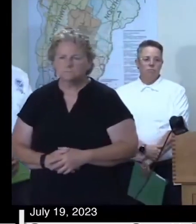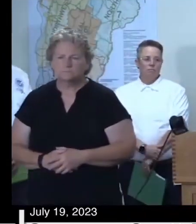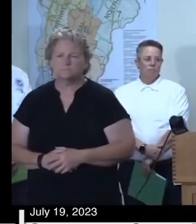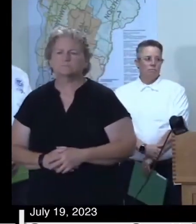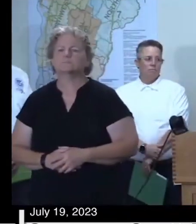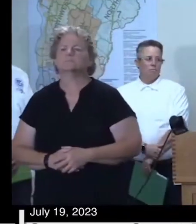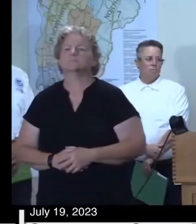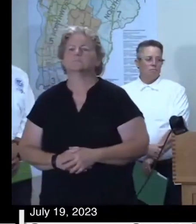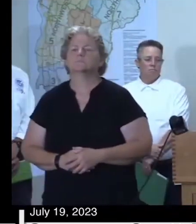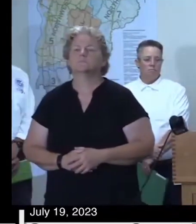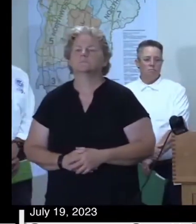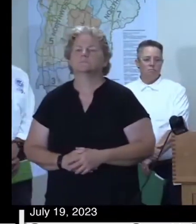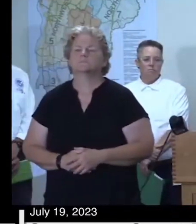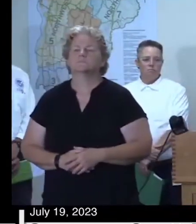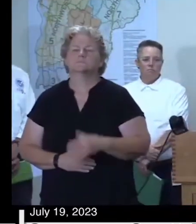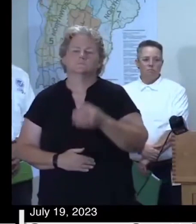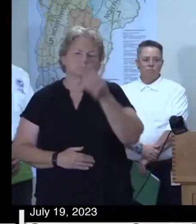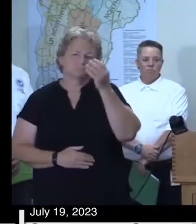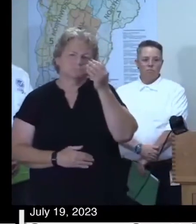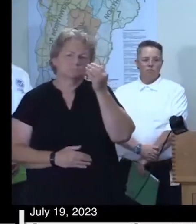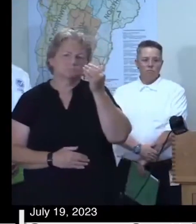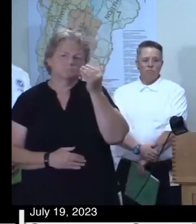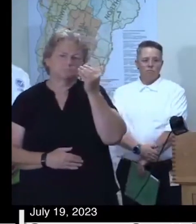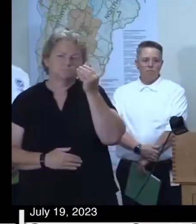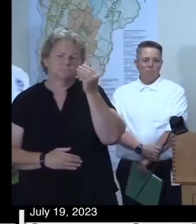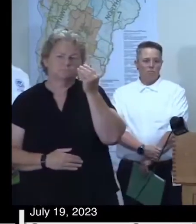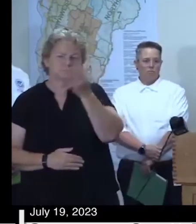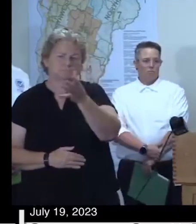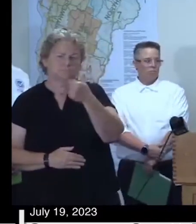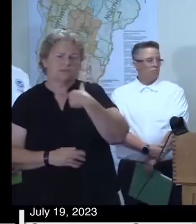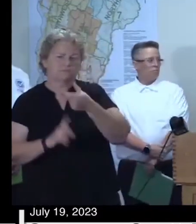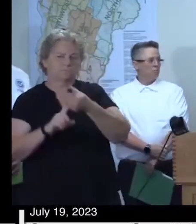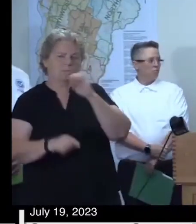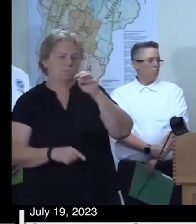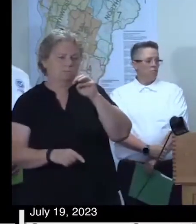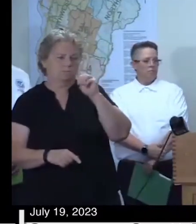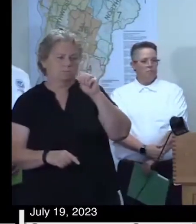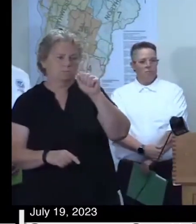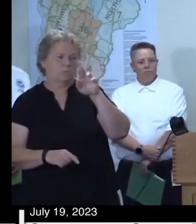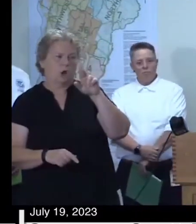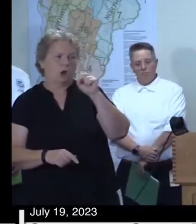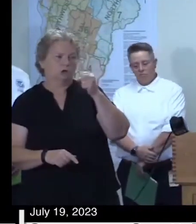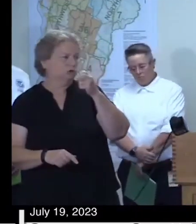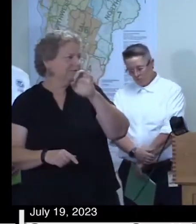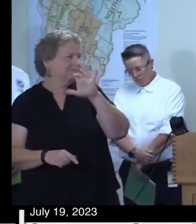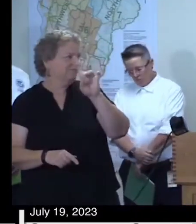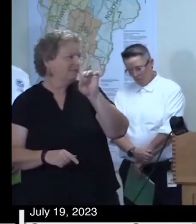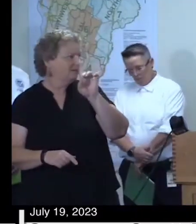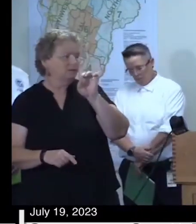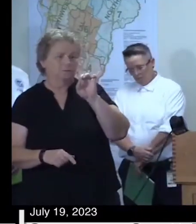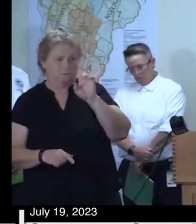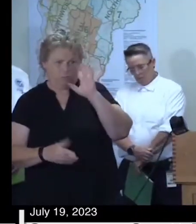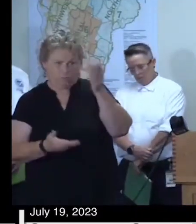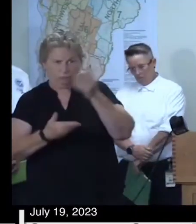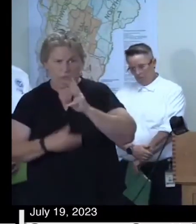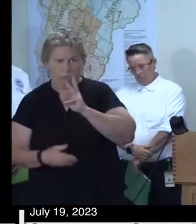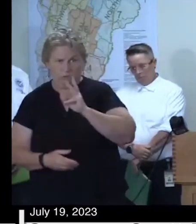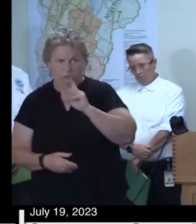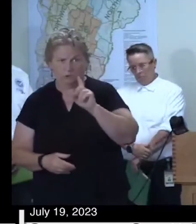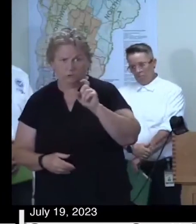water. Okay, I wasn't aware that the municipal system was out. Do you know, are they a fire district,